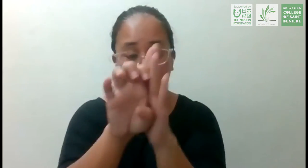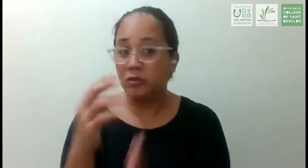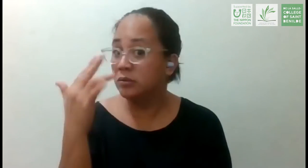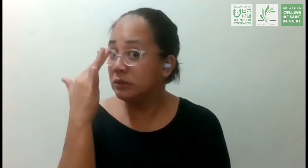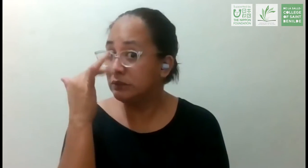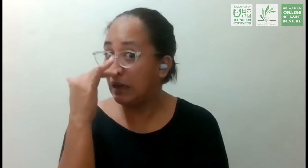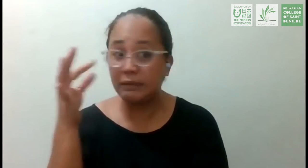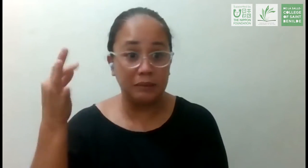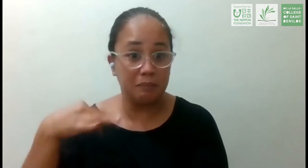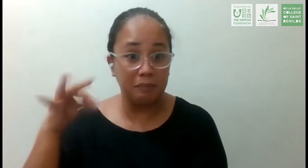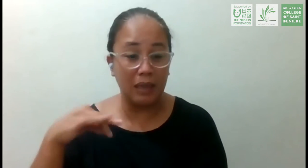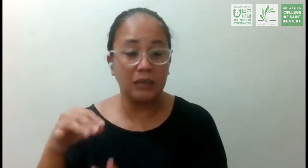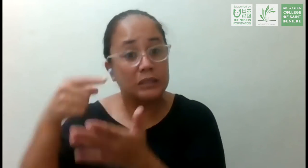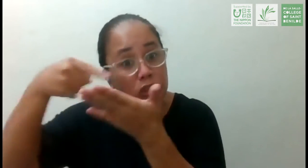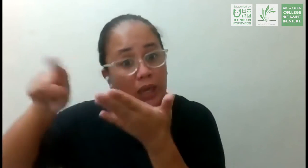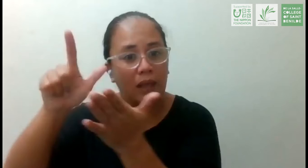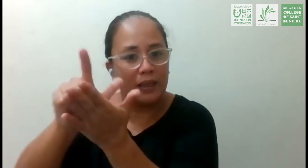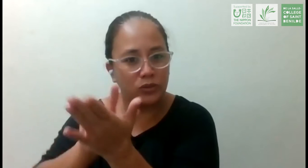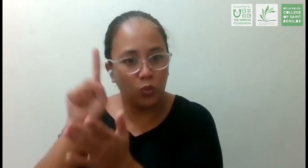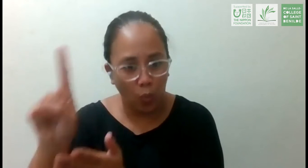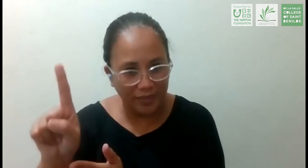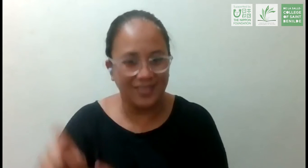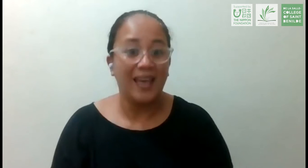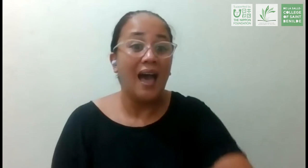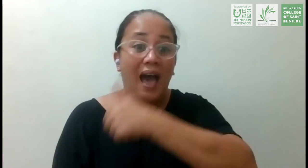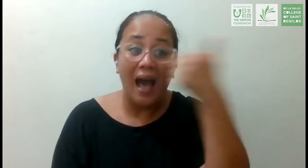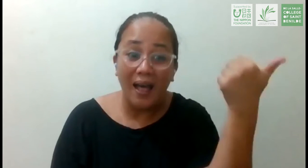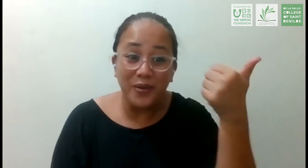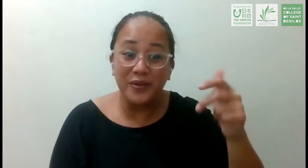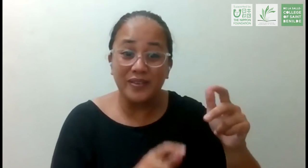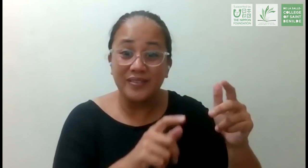2 other people lesson 2, and they can check each other.